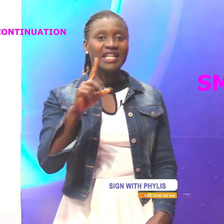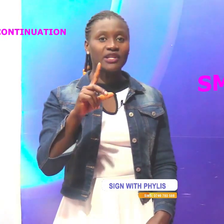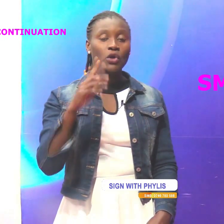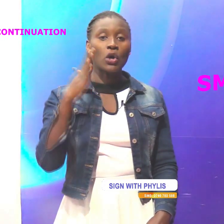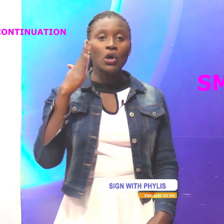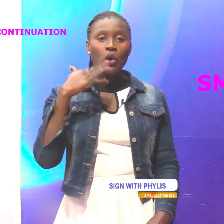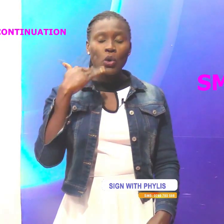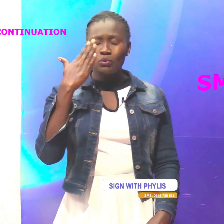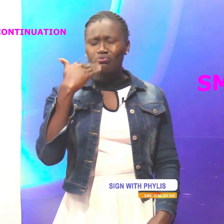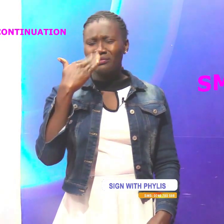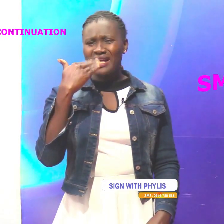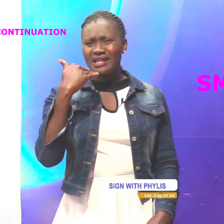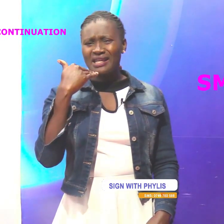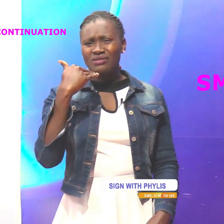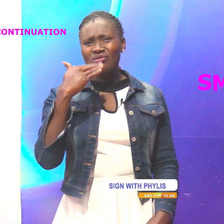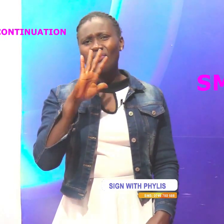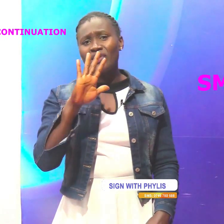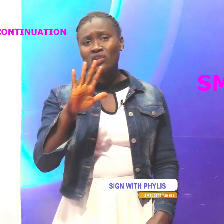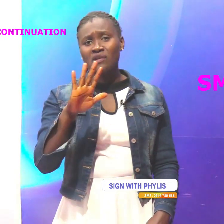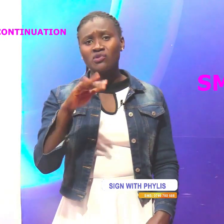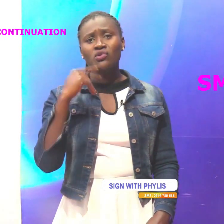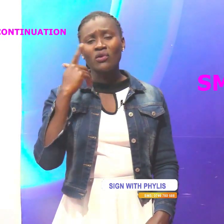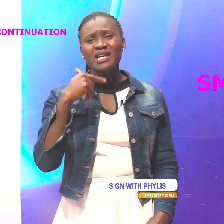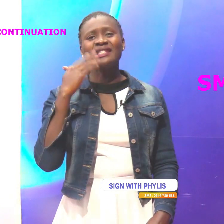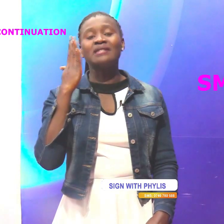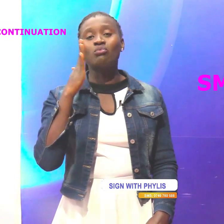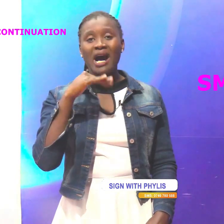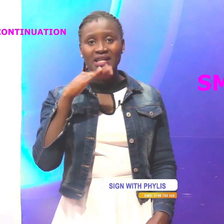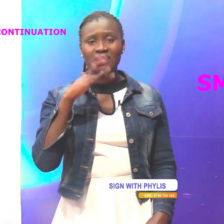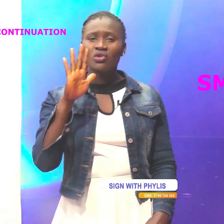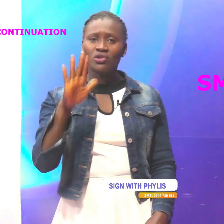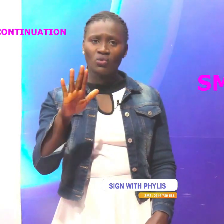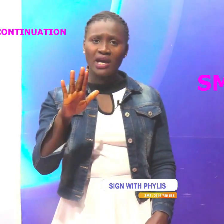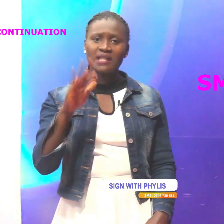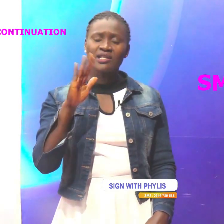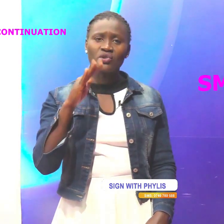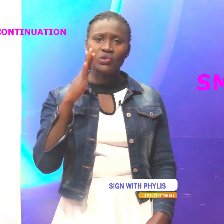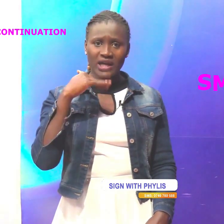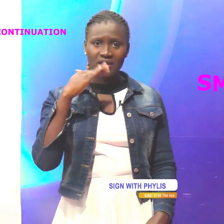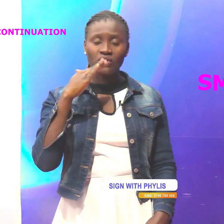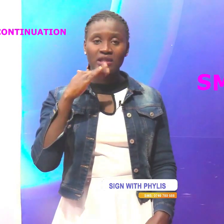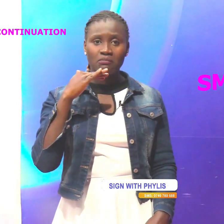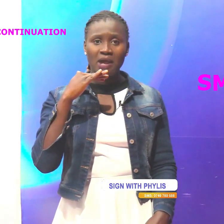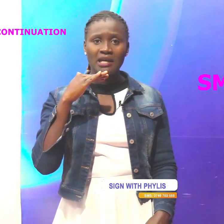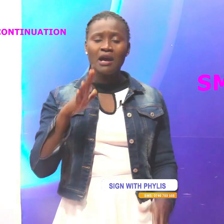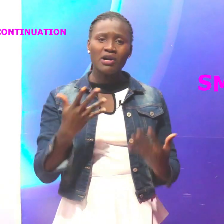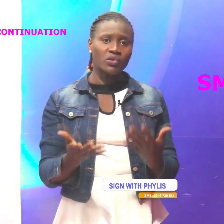So like this, with your facial showing it is bad, it's not well, it's not okay, so it is bad. But when it is